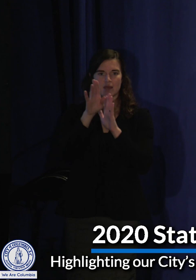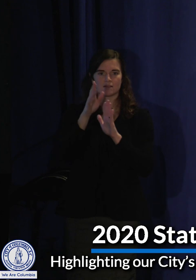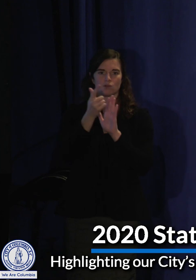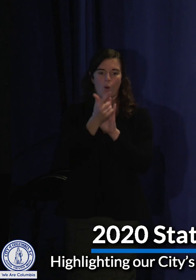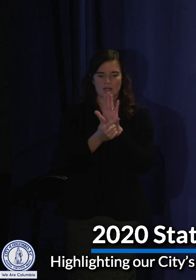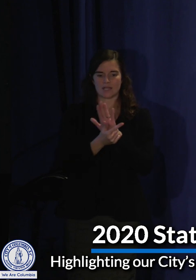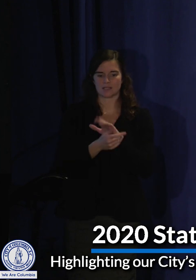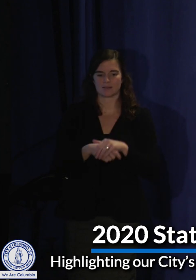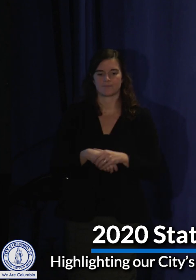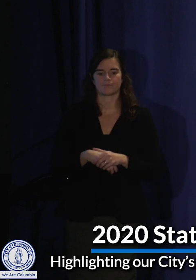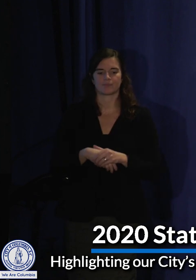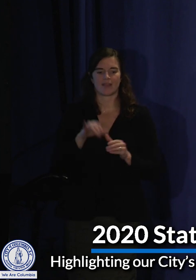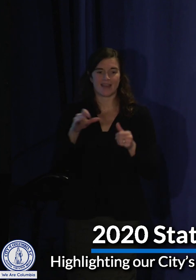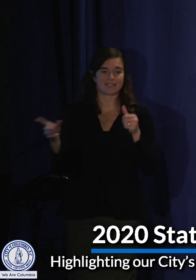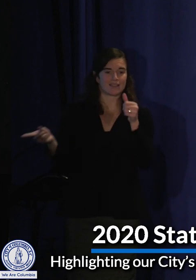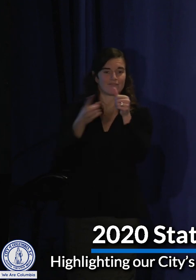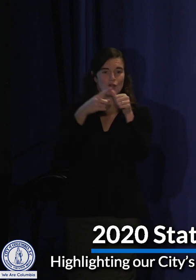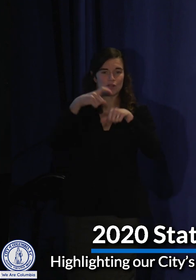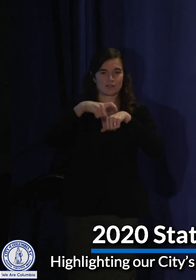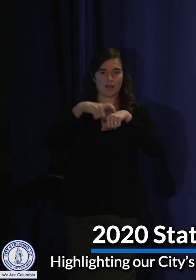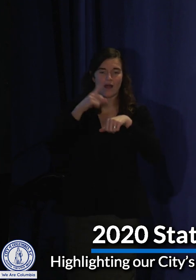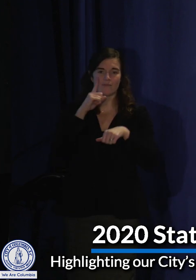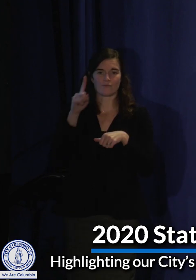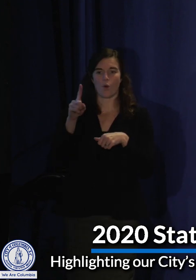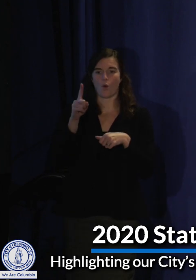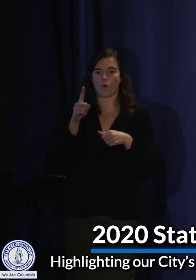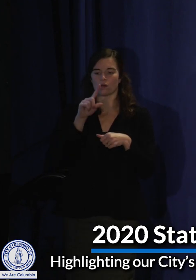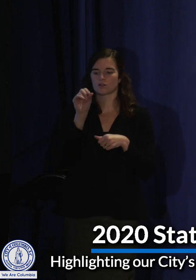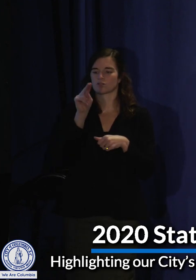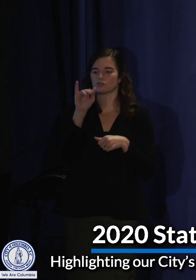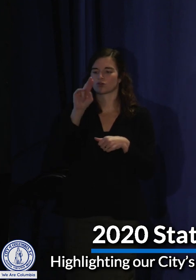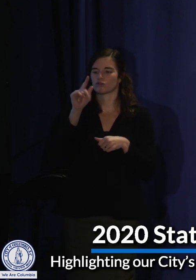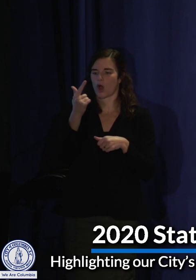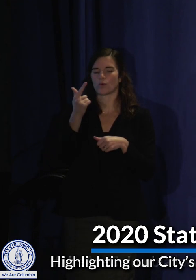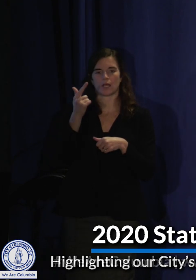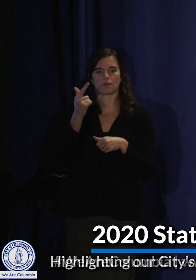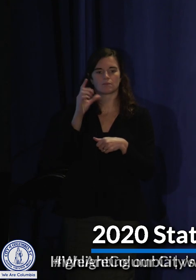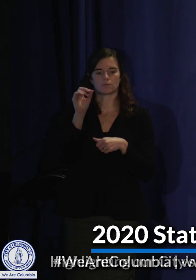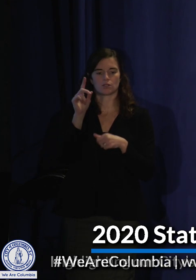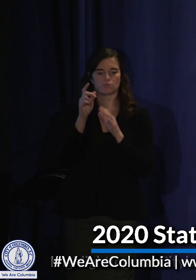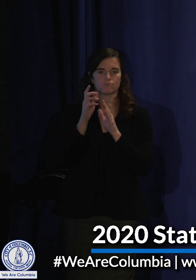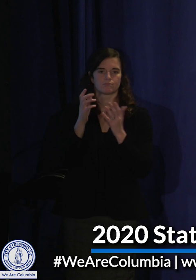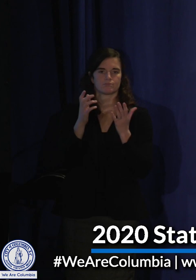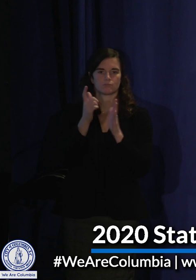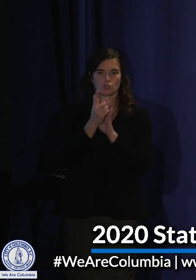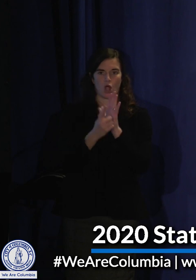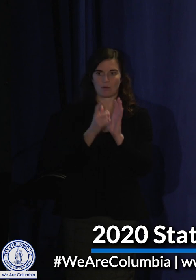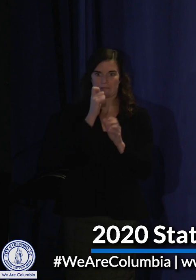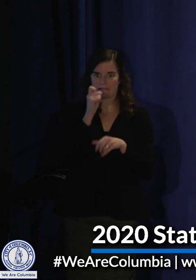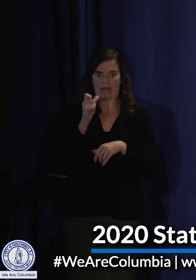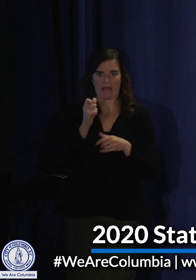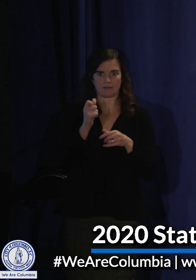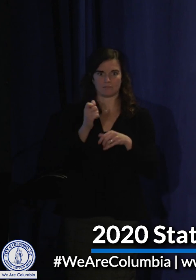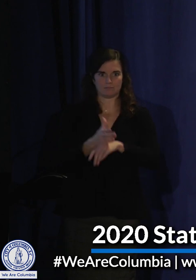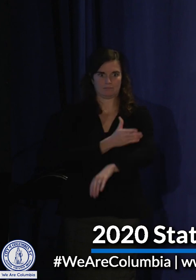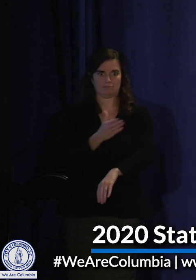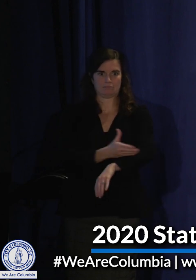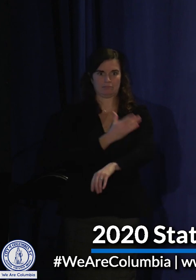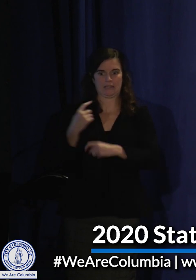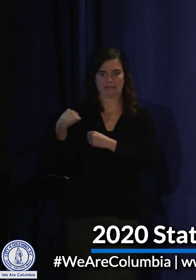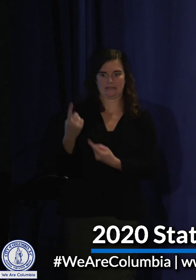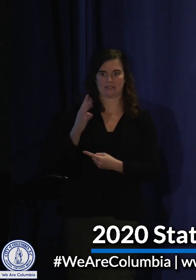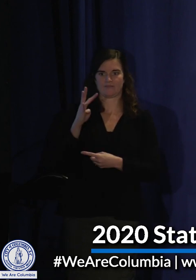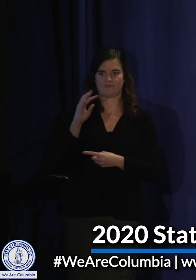which for the first time will overhaul our zoning and land development code, which hadn't been done in over 40 years. This